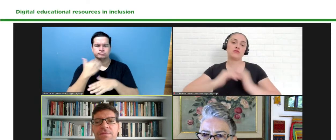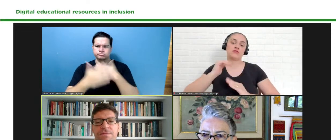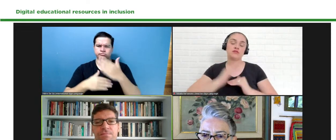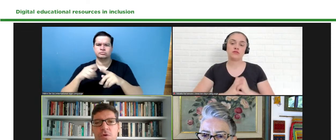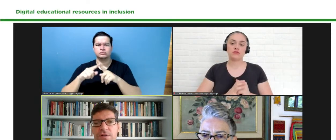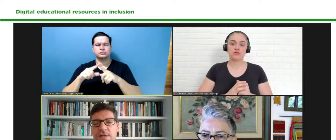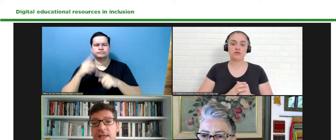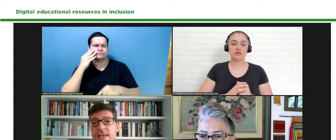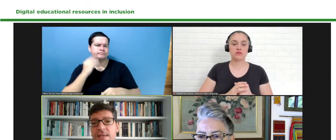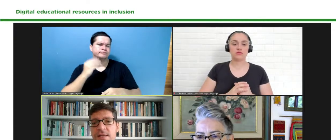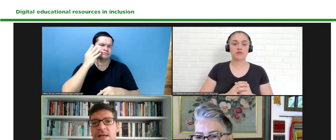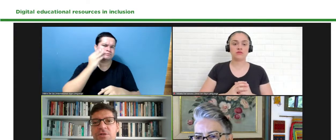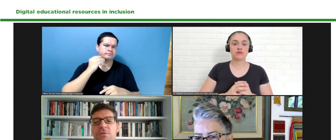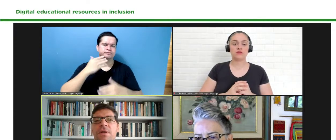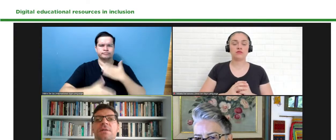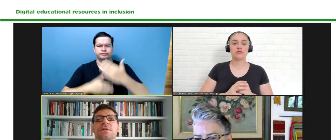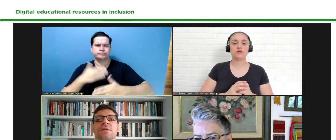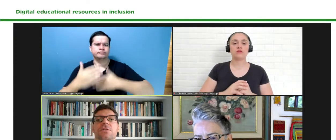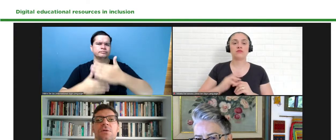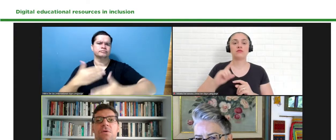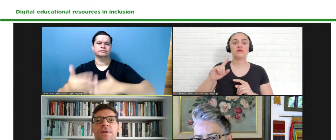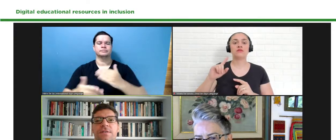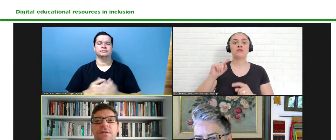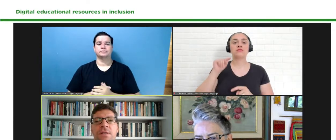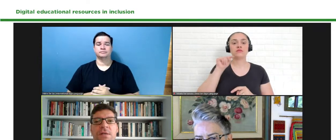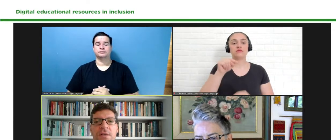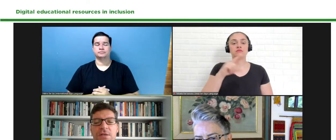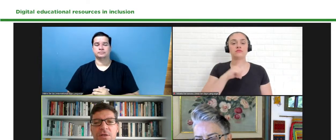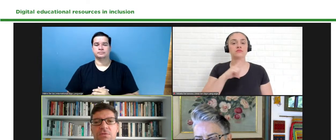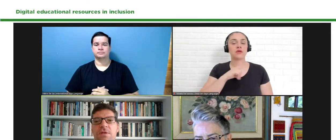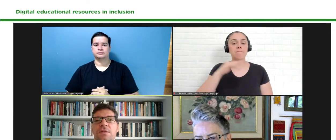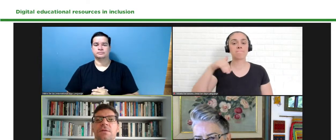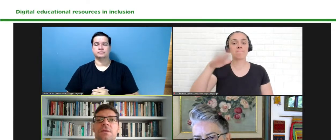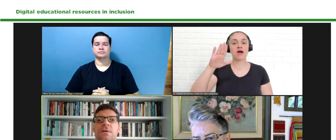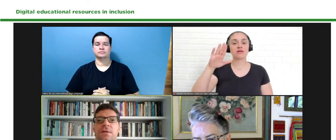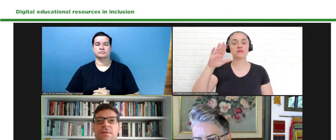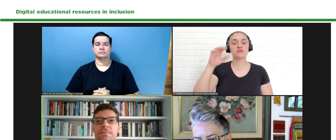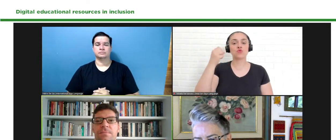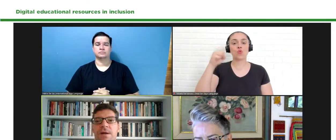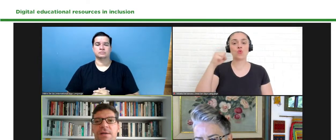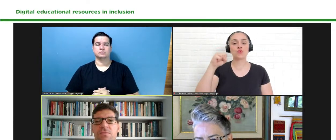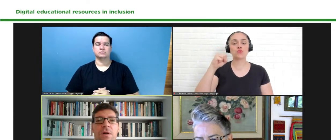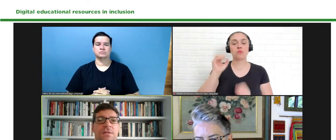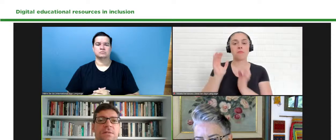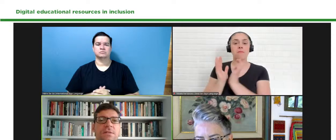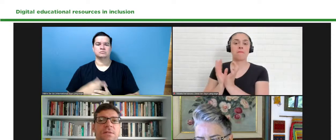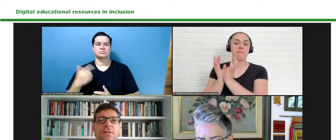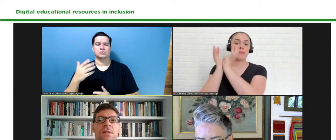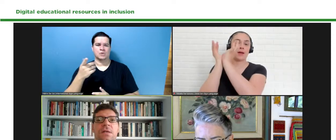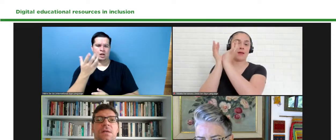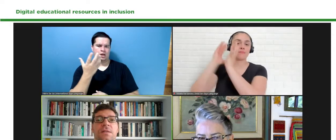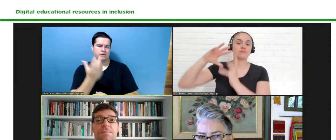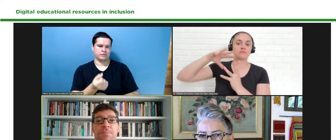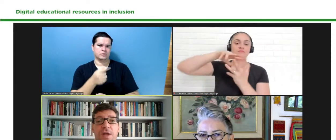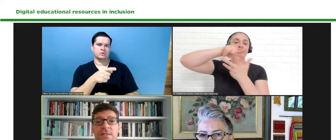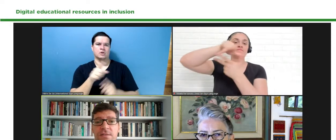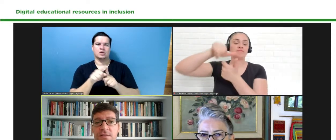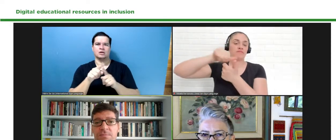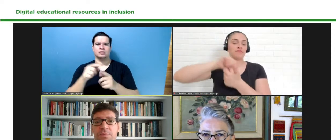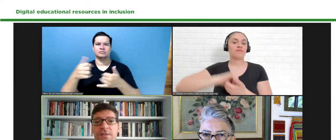awarded with more than 80 national and international awards, including by once